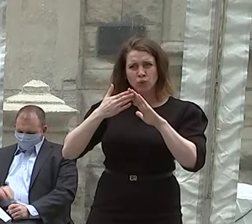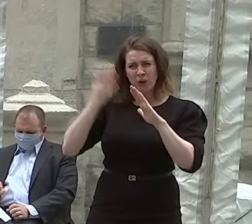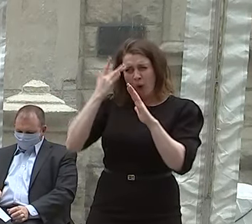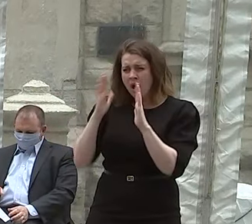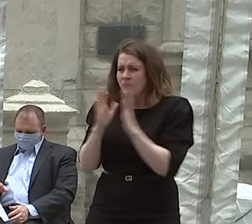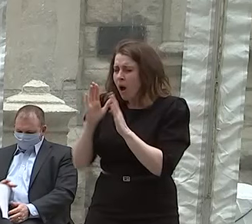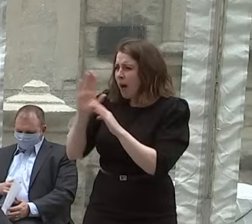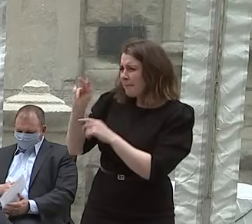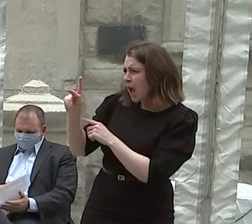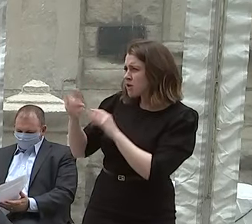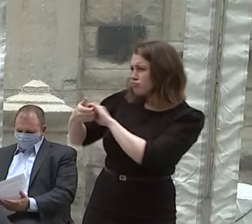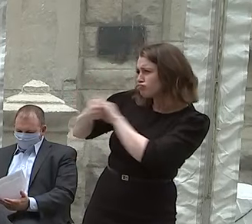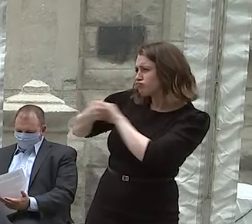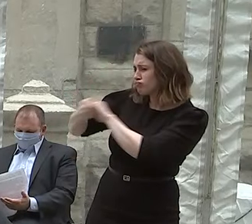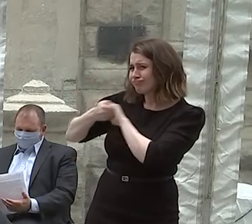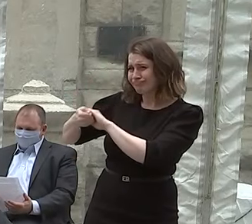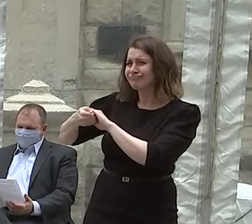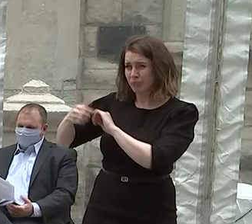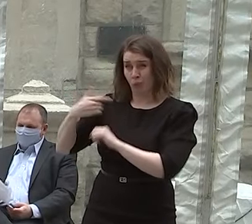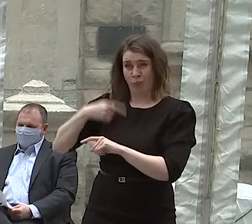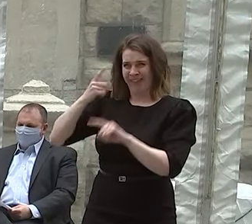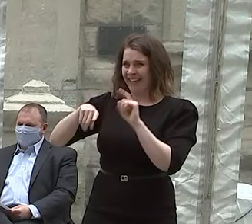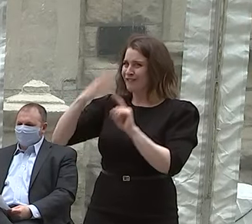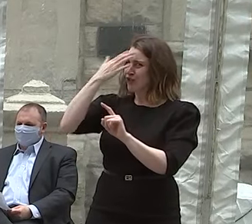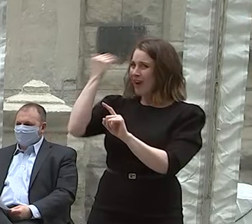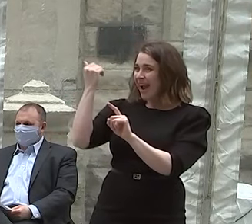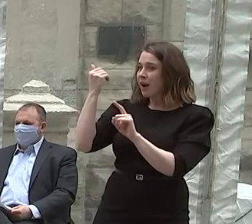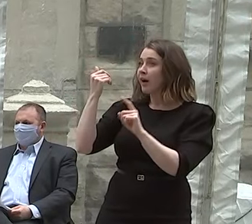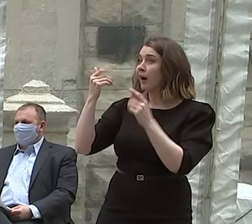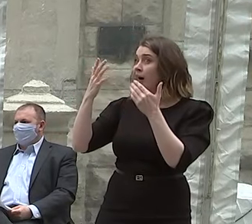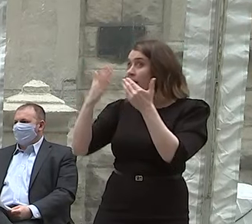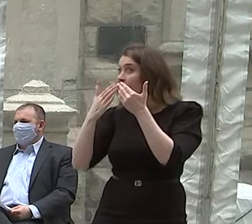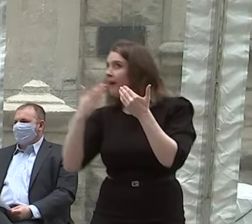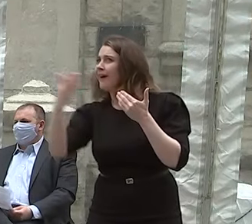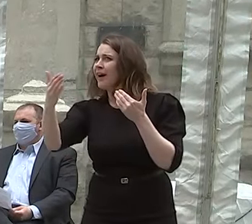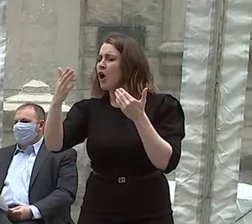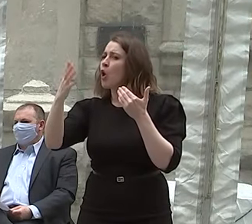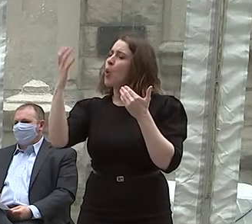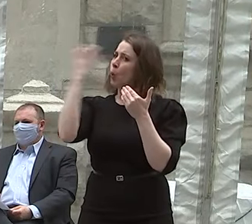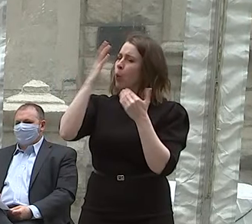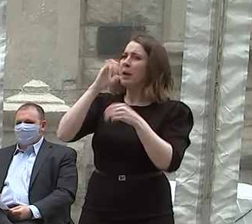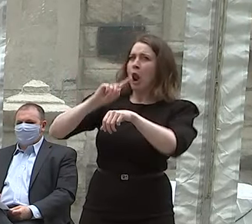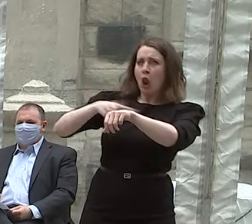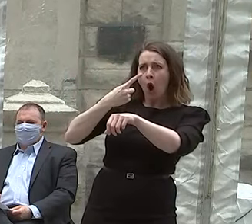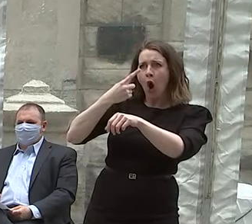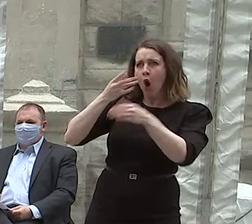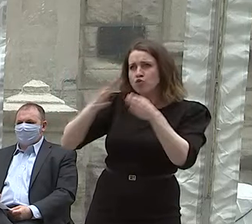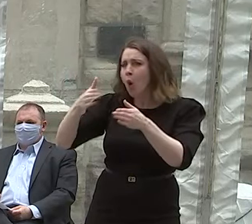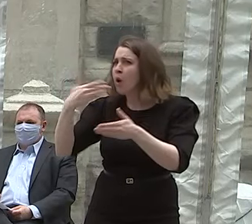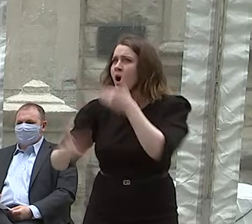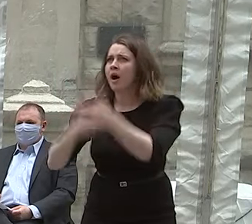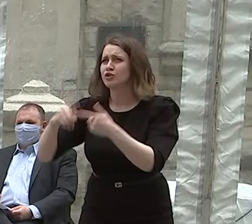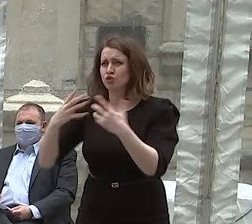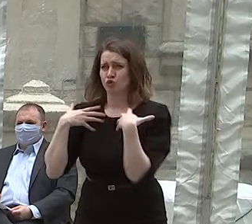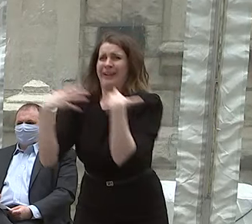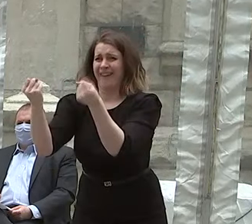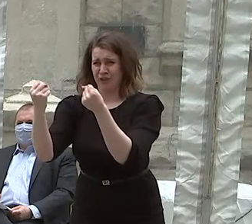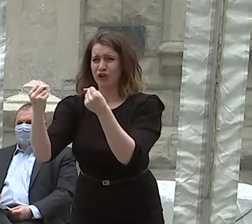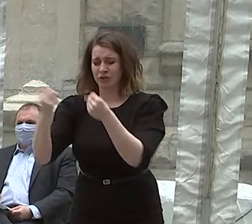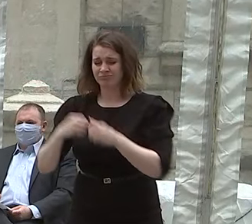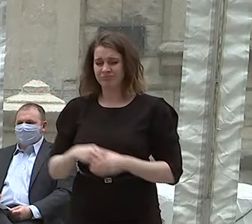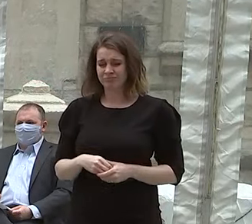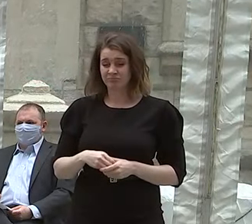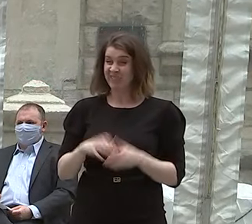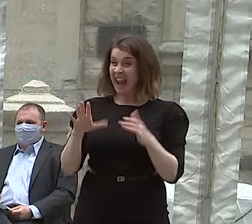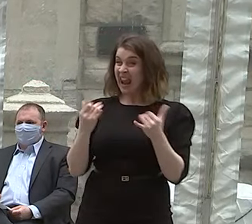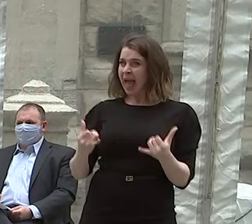cannot forget as we enter the early innings of what will be a long journey back. This is not time to